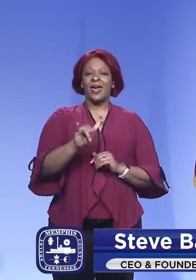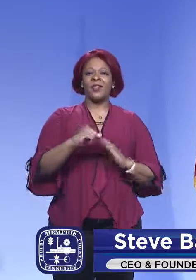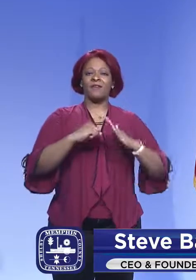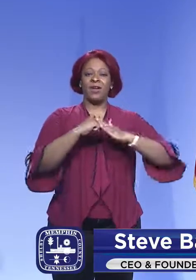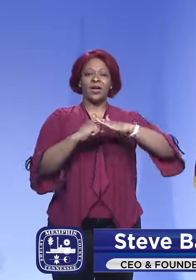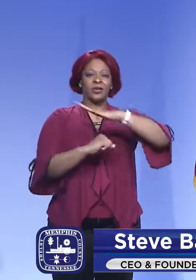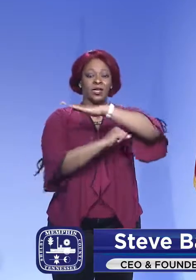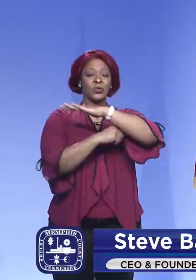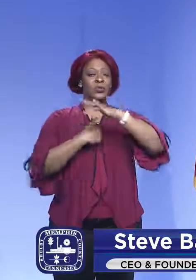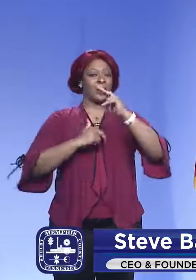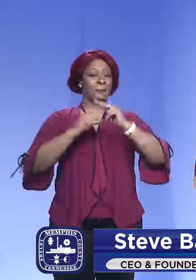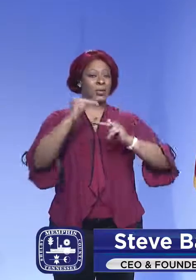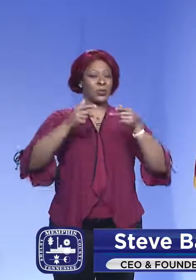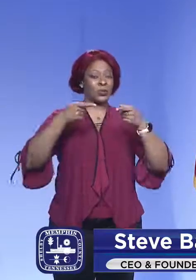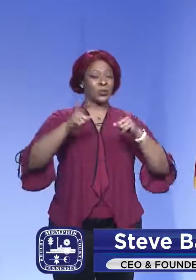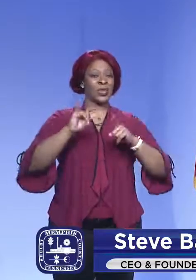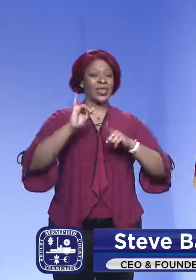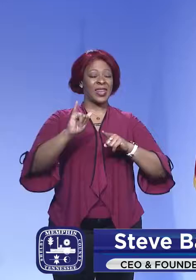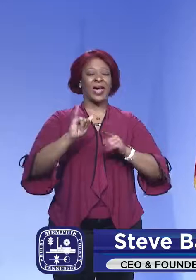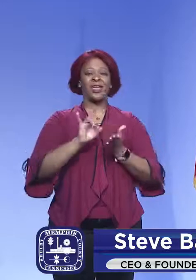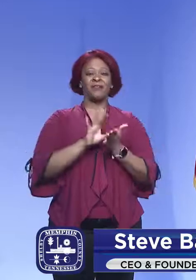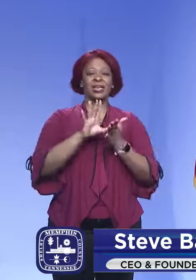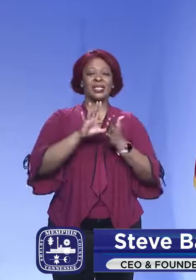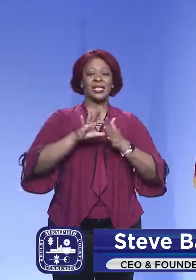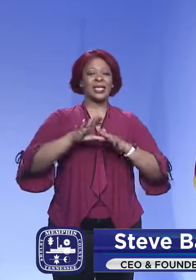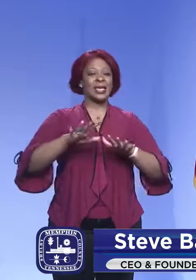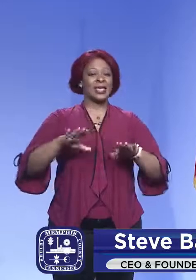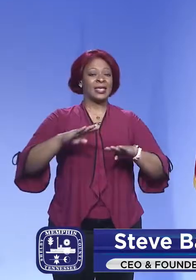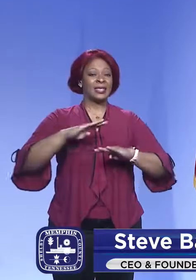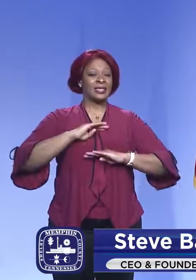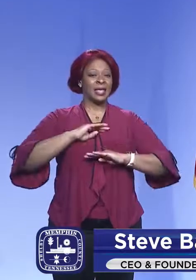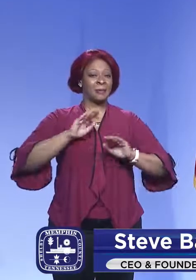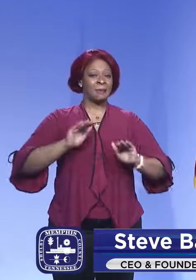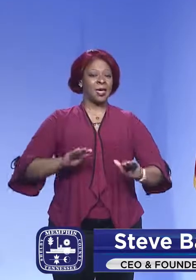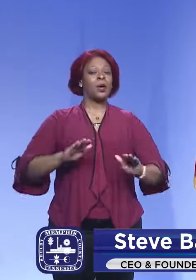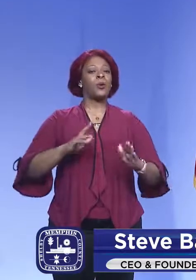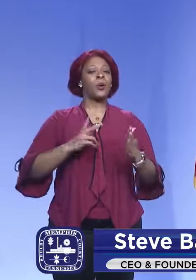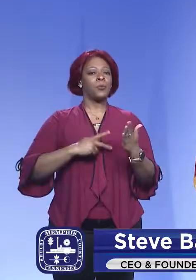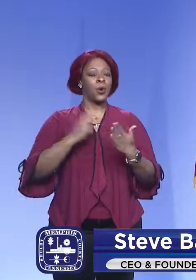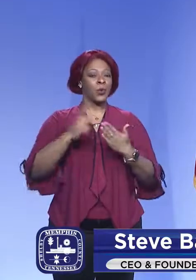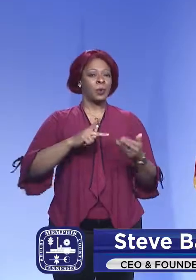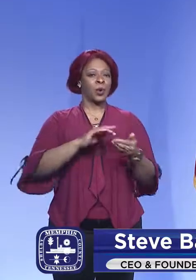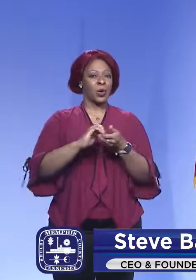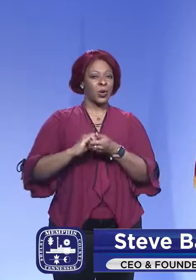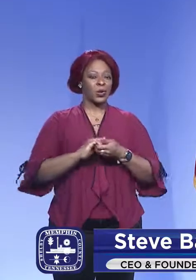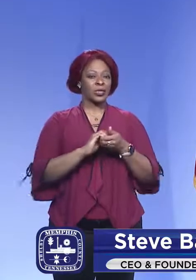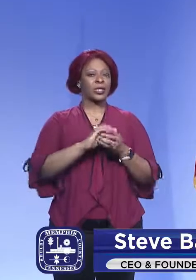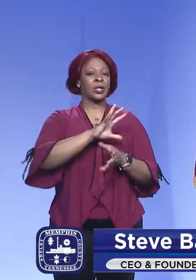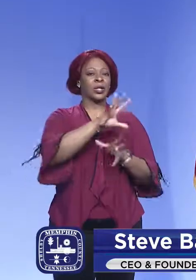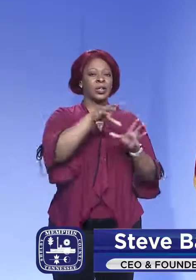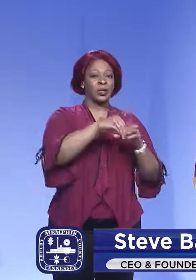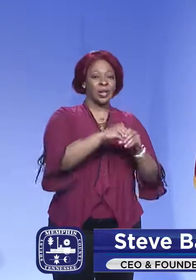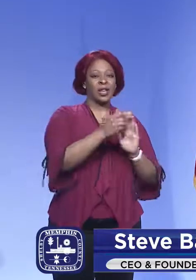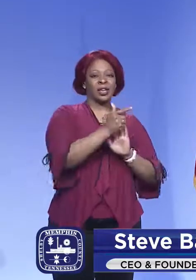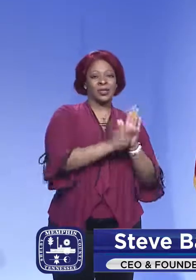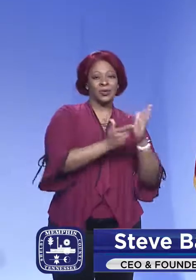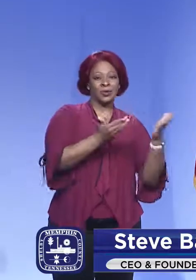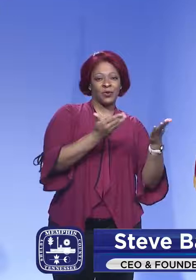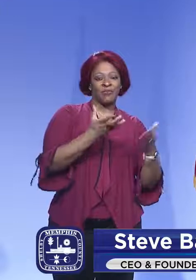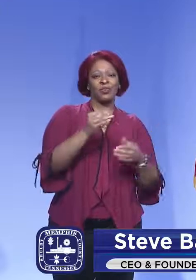foundation that we built during the eviction settlement program coalition, which include the legal services